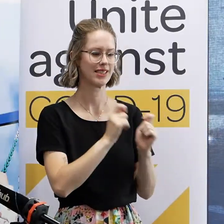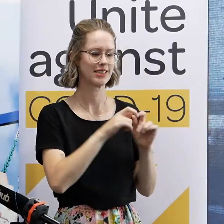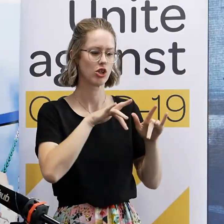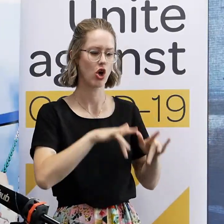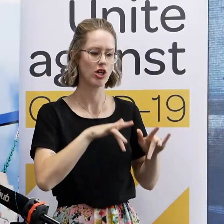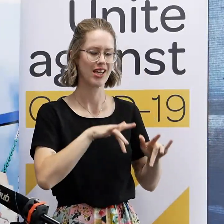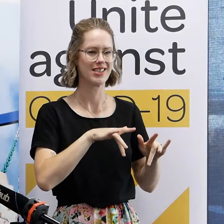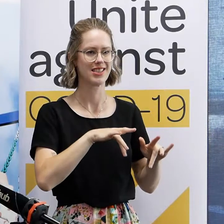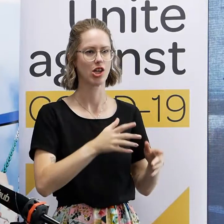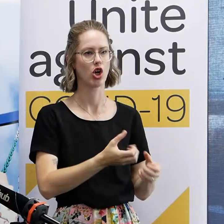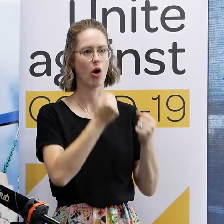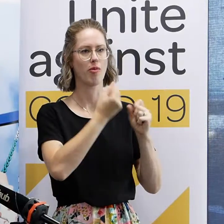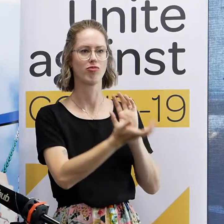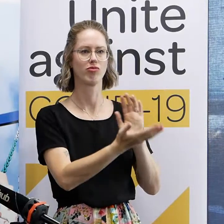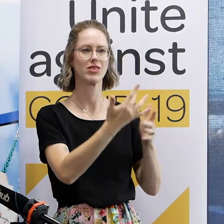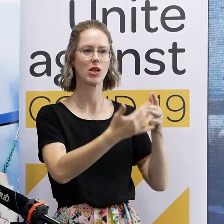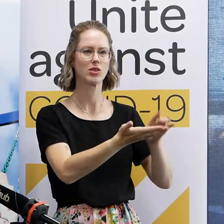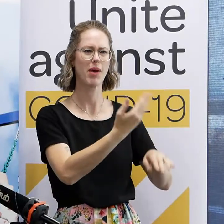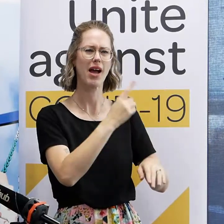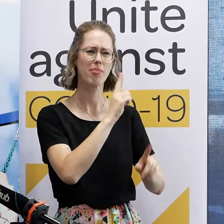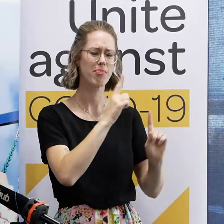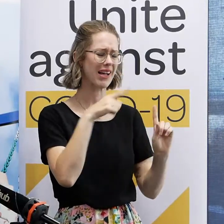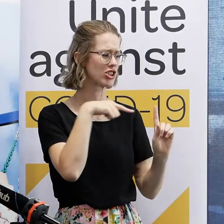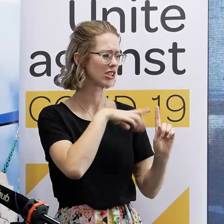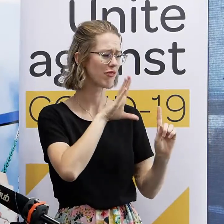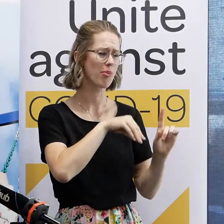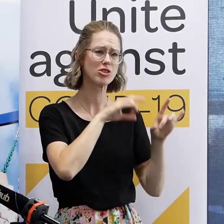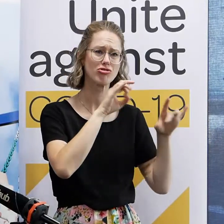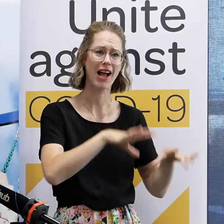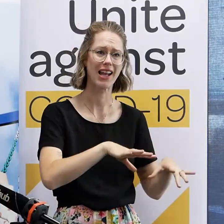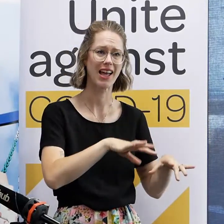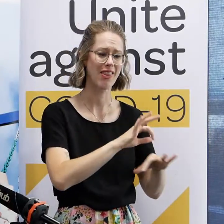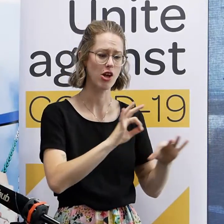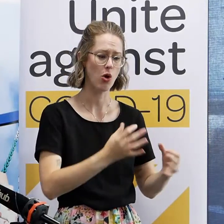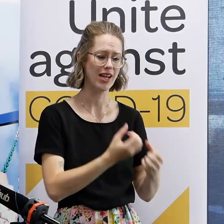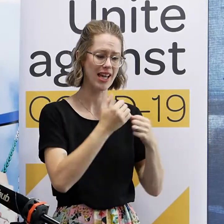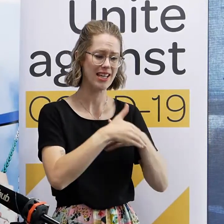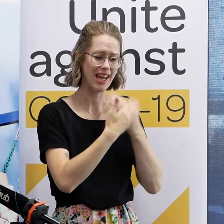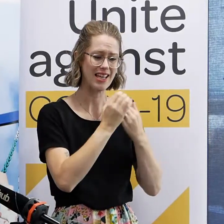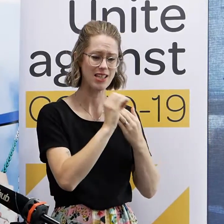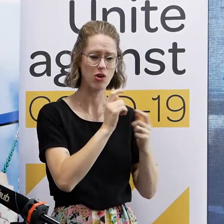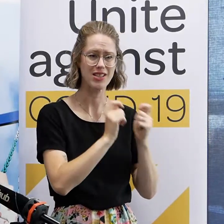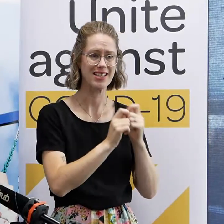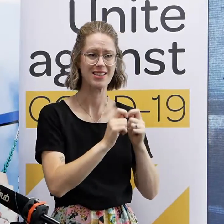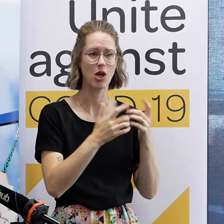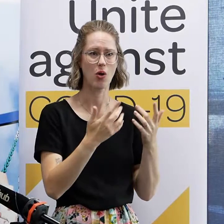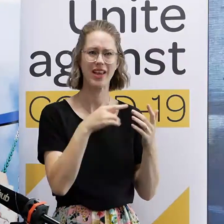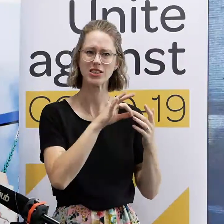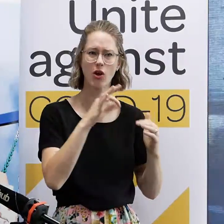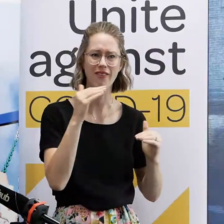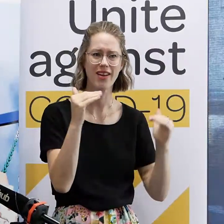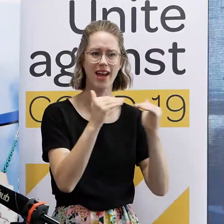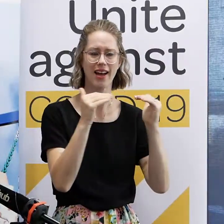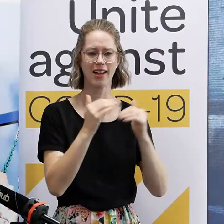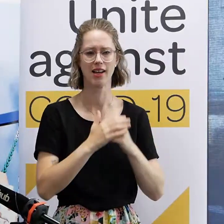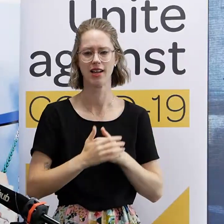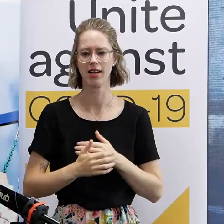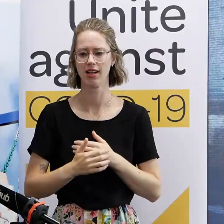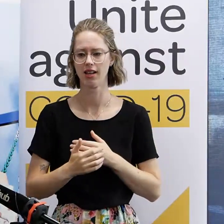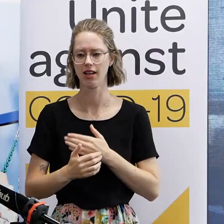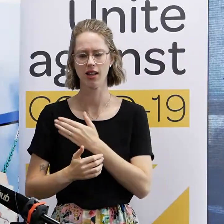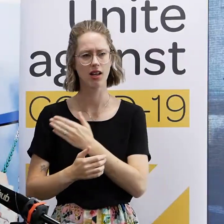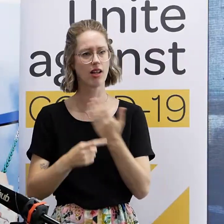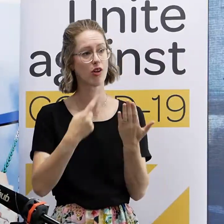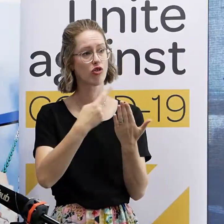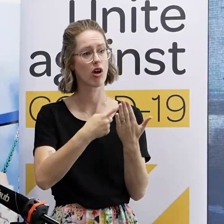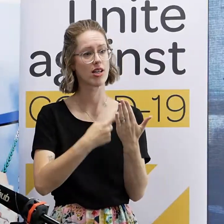come from Australia, which is so low risk that they don't get a day 0 test. How is that fair? So the